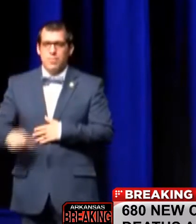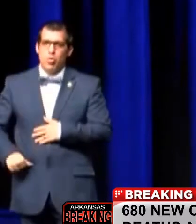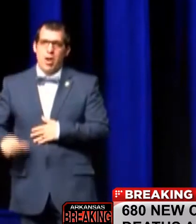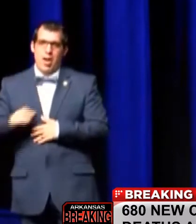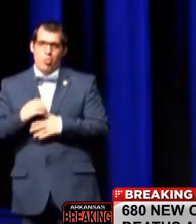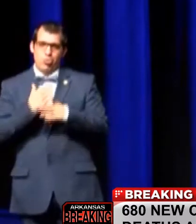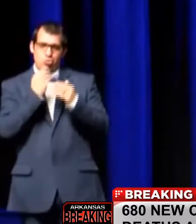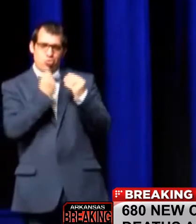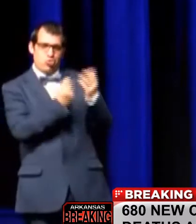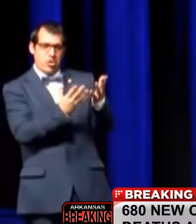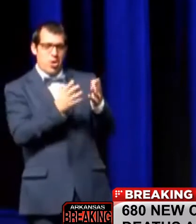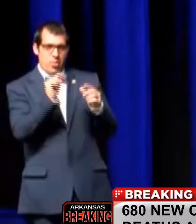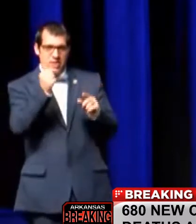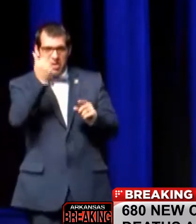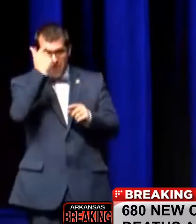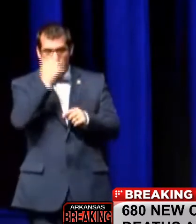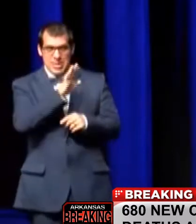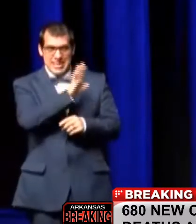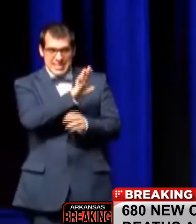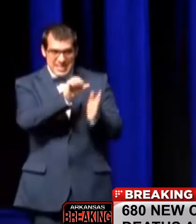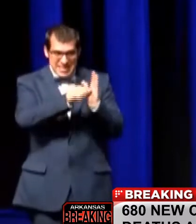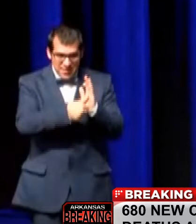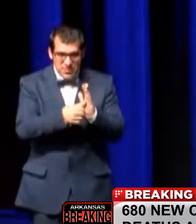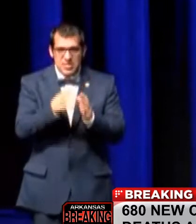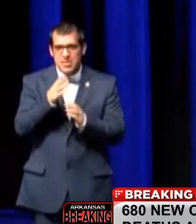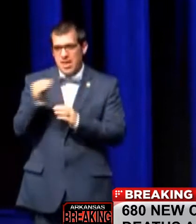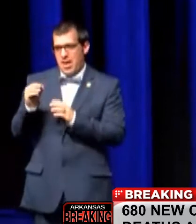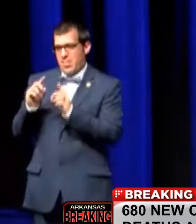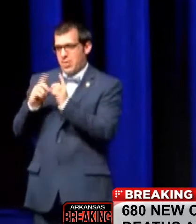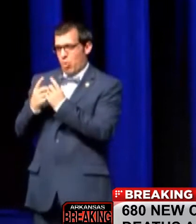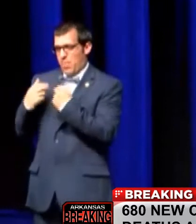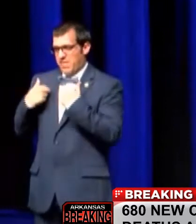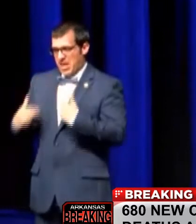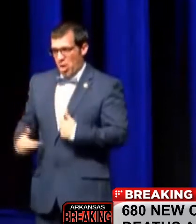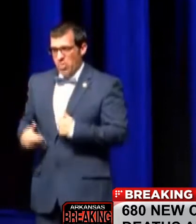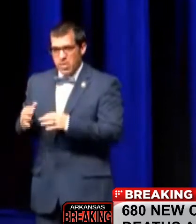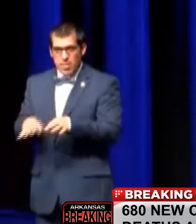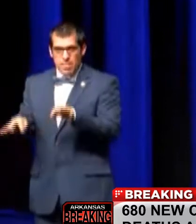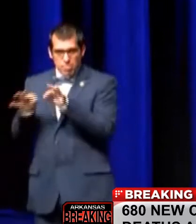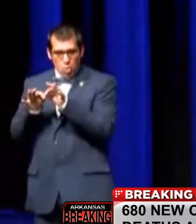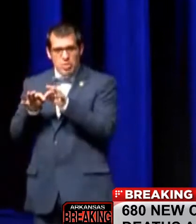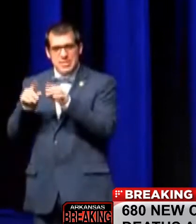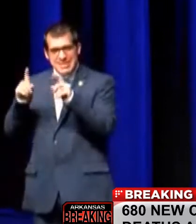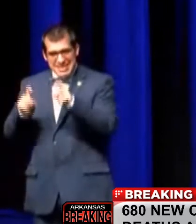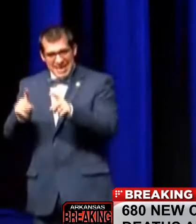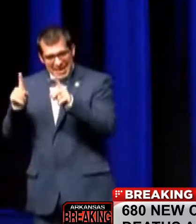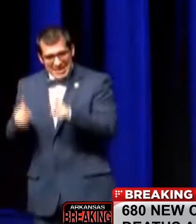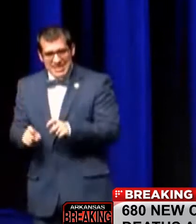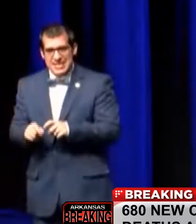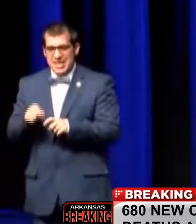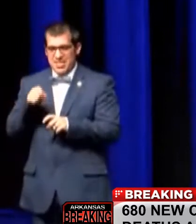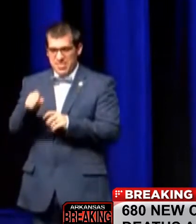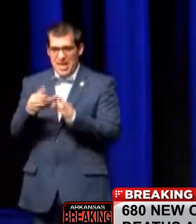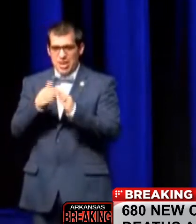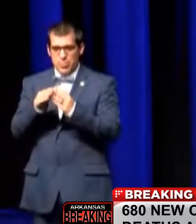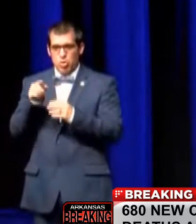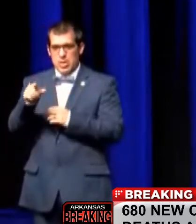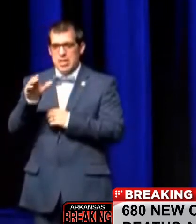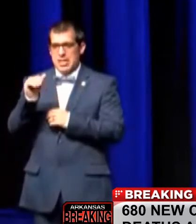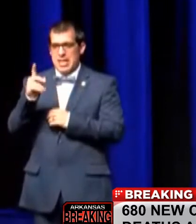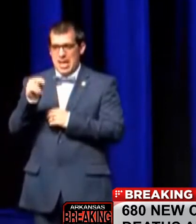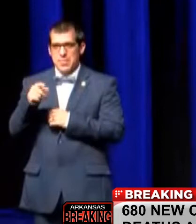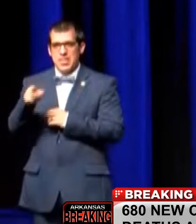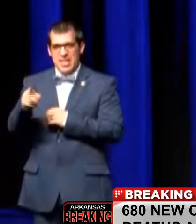governor, because of his emphasis and the Department of Health, of the importance of testing, that little community in Camden